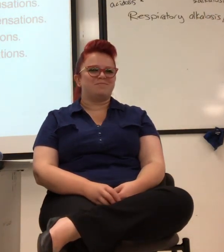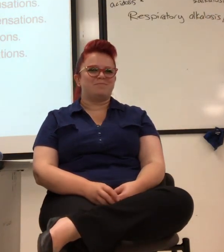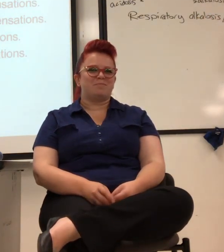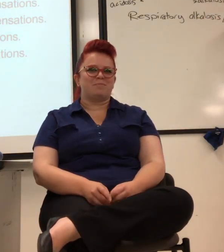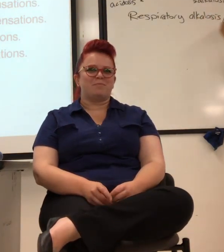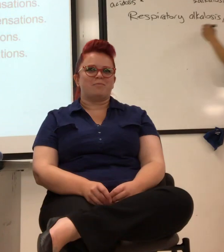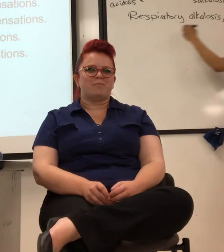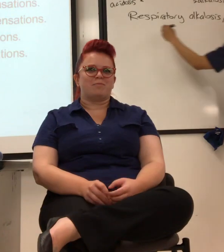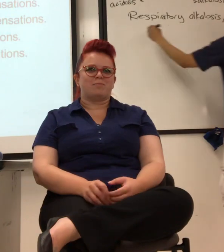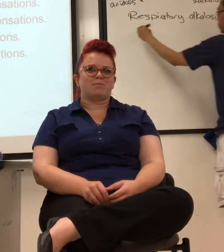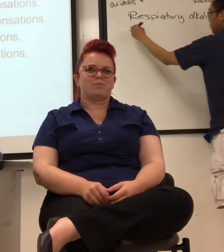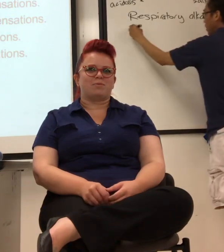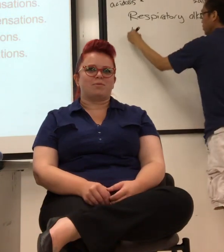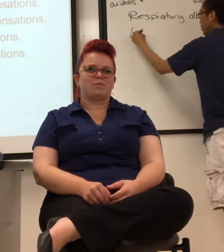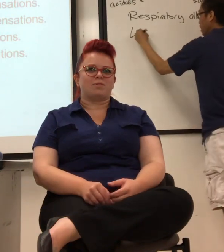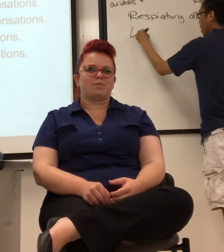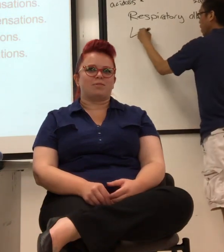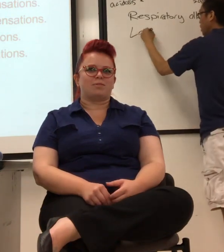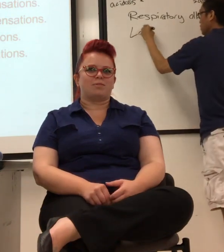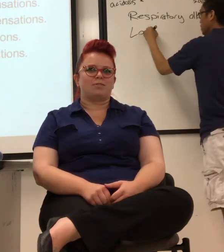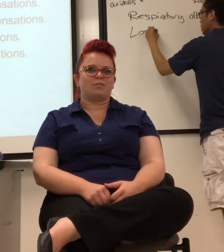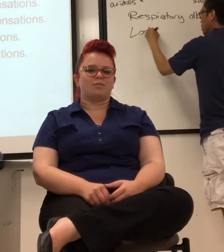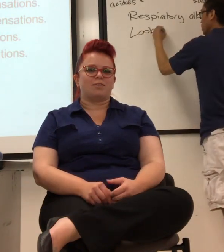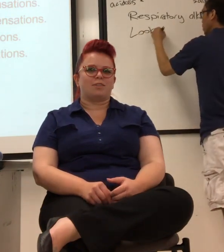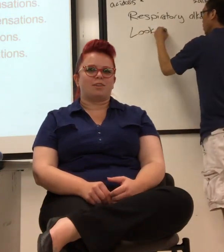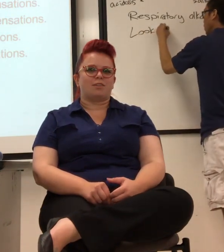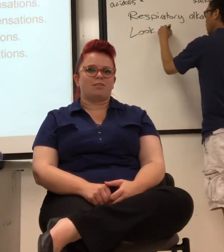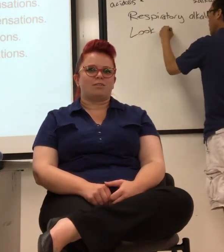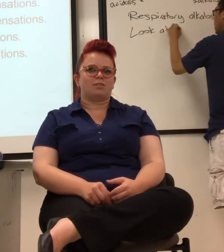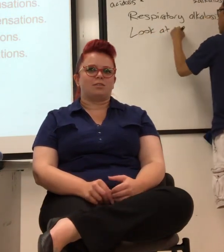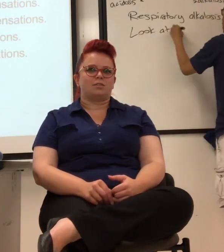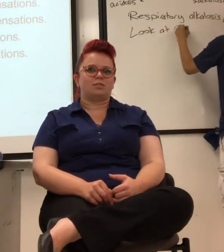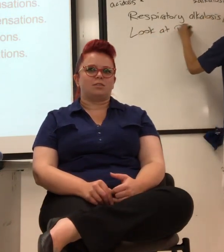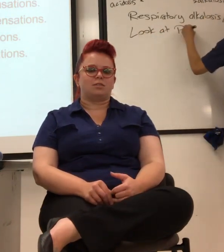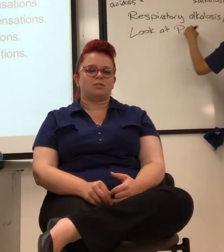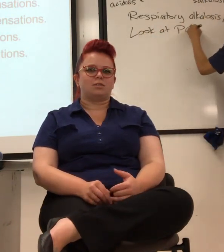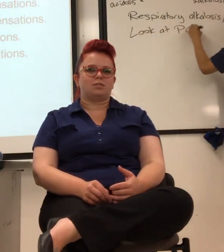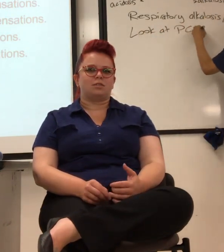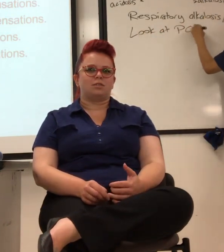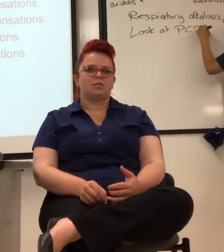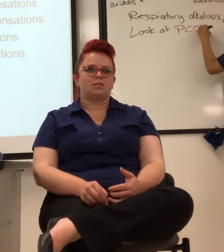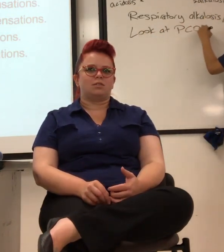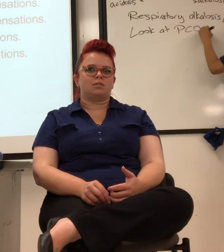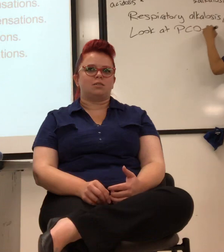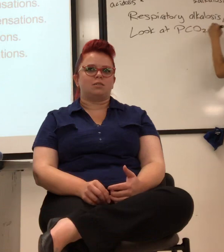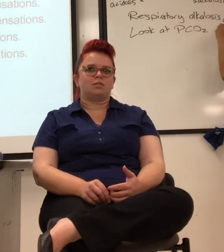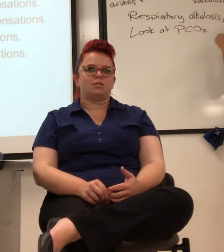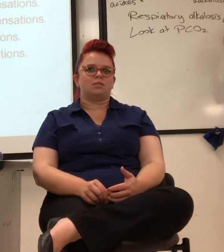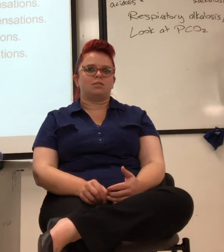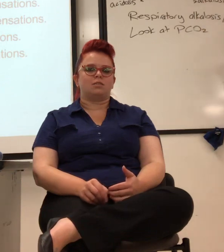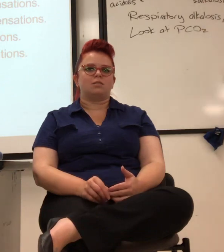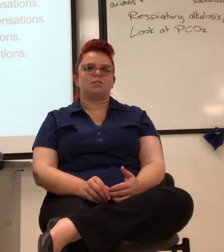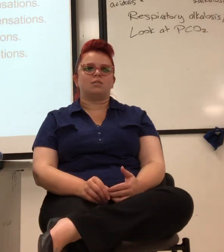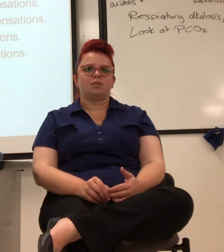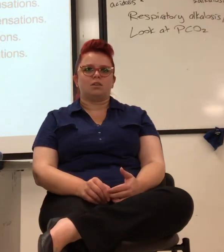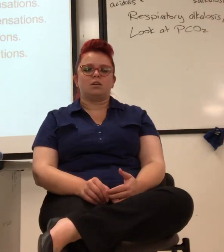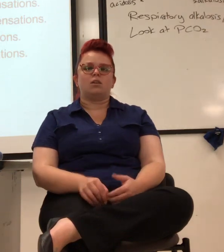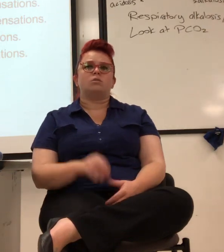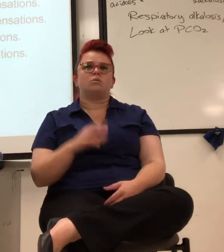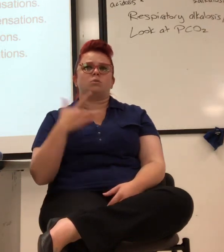PCO2. If the alkalosis or acidosis is a respiratory cause, look at the partial